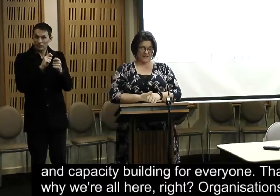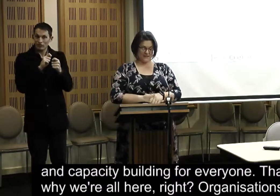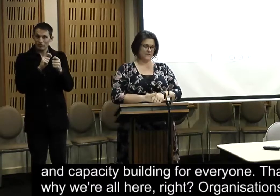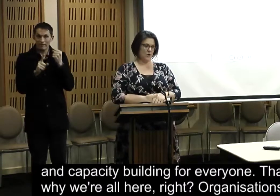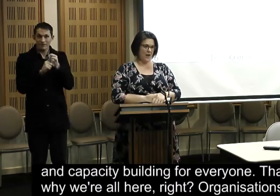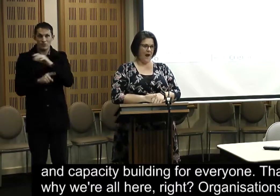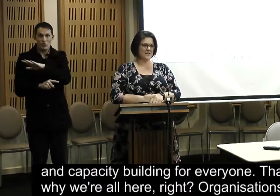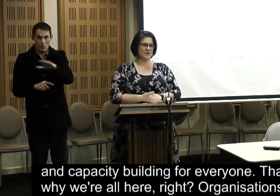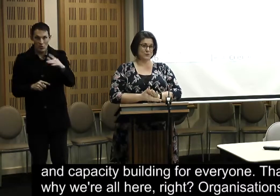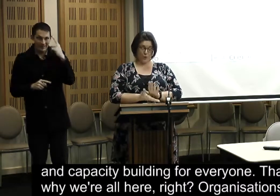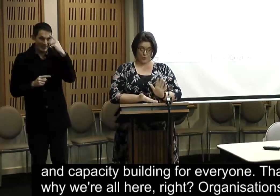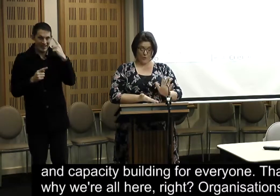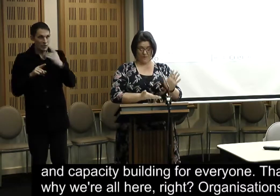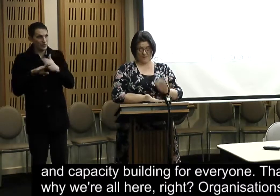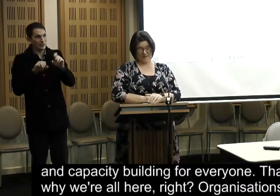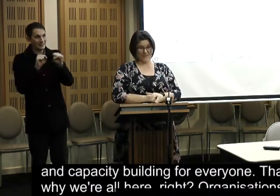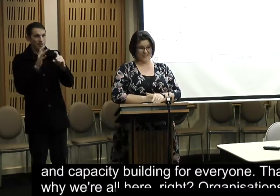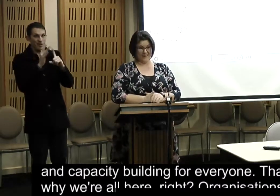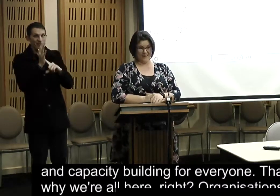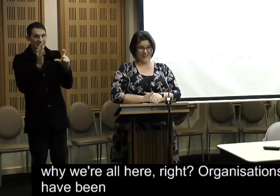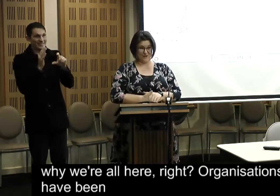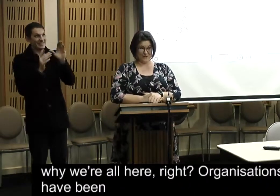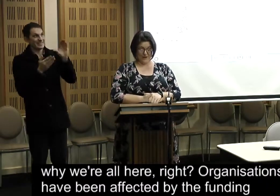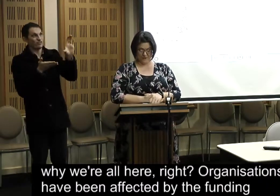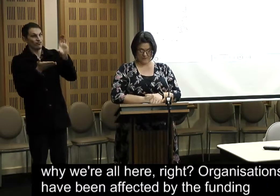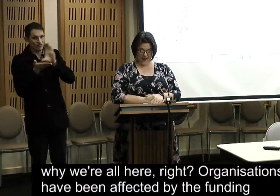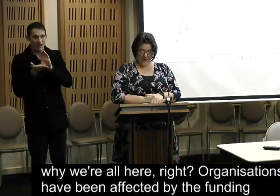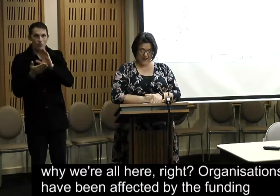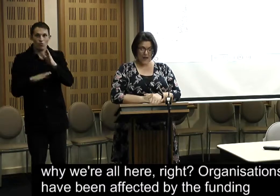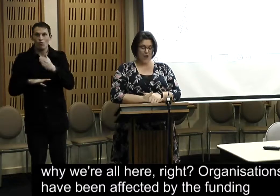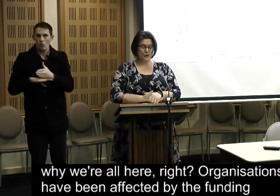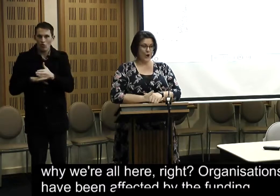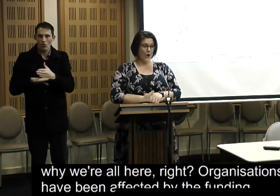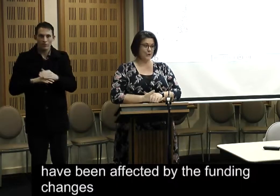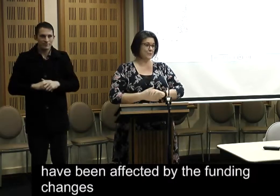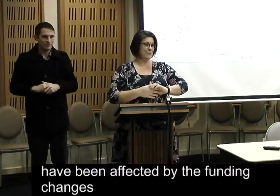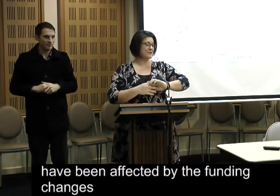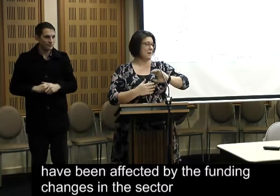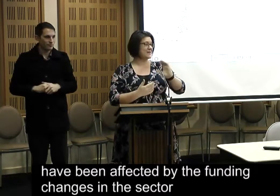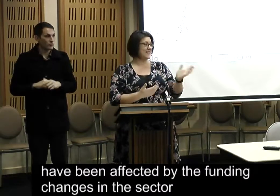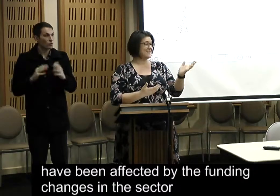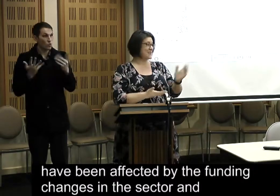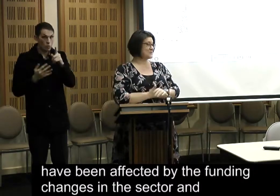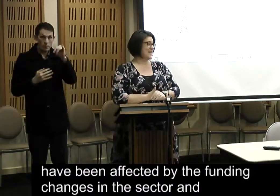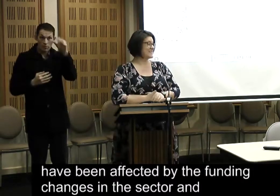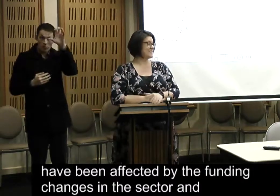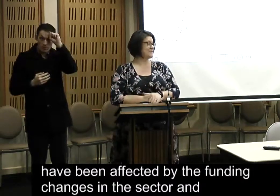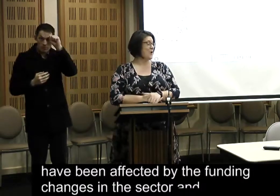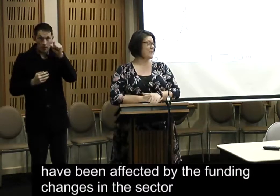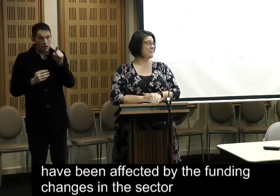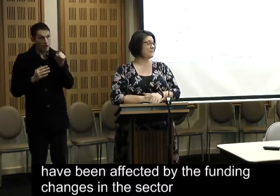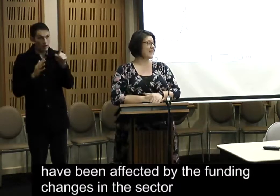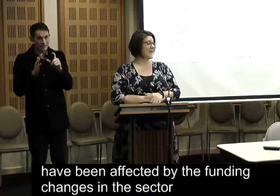meet the needs of your clients, I'm sure you will welcome everything you learned from today. So you probably remember Daniel